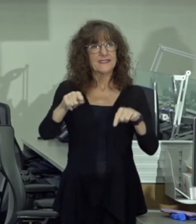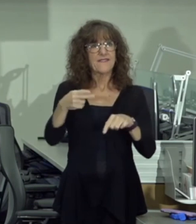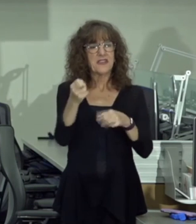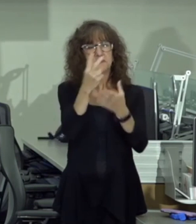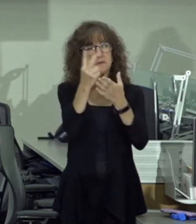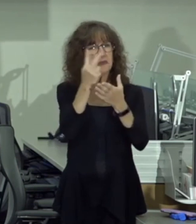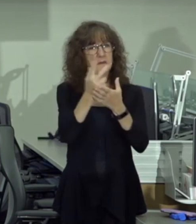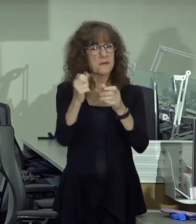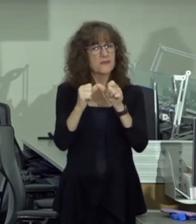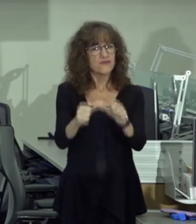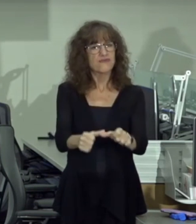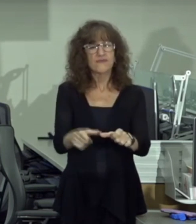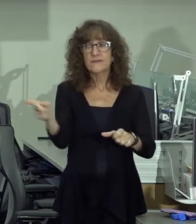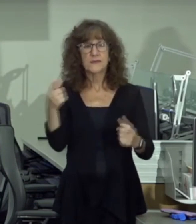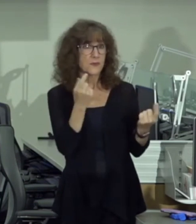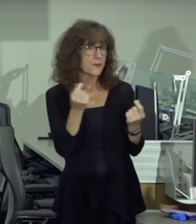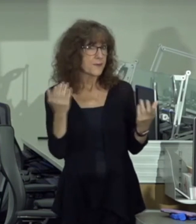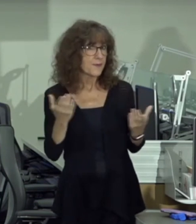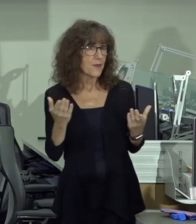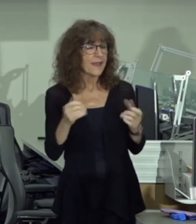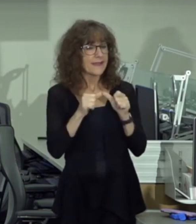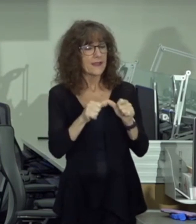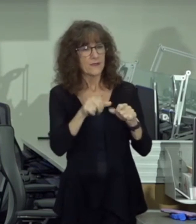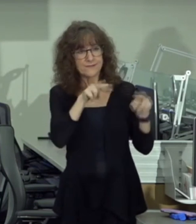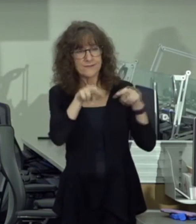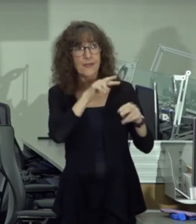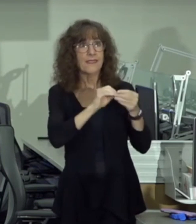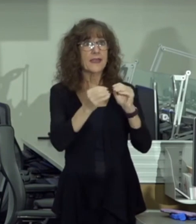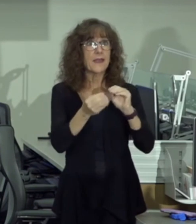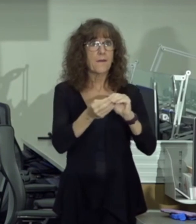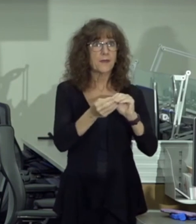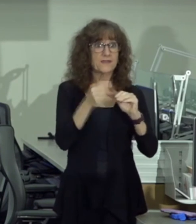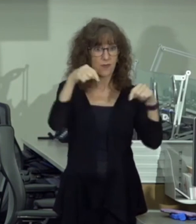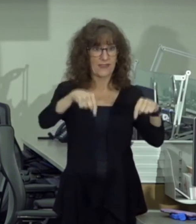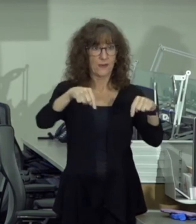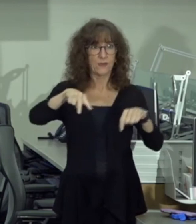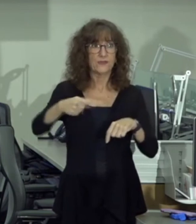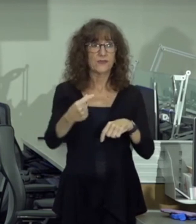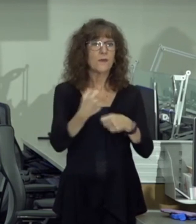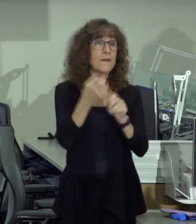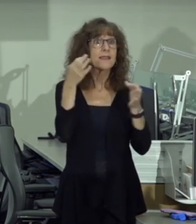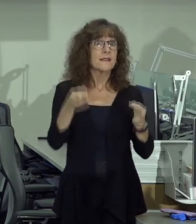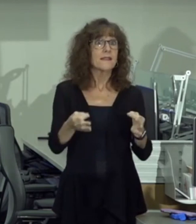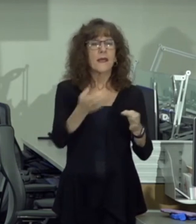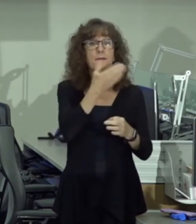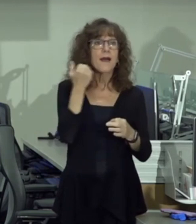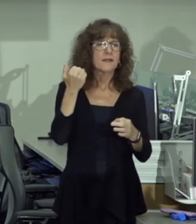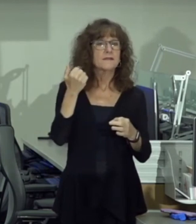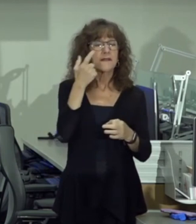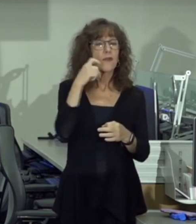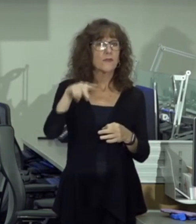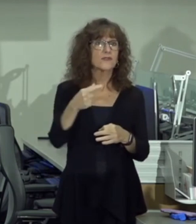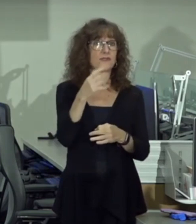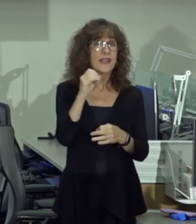2-3 weeks? So what we'll do is to continue to look at the numbers as they relate to Prince Georgians, and we'll make the decisions that are best for Prince George's